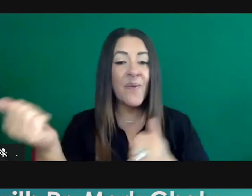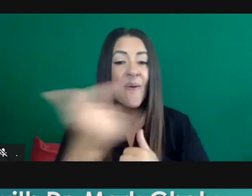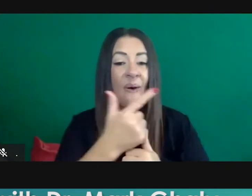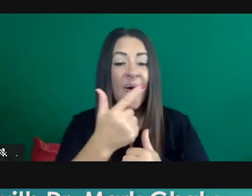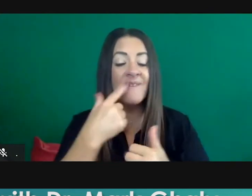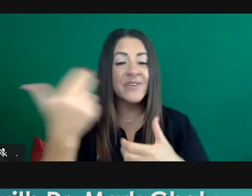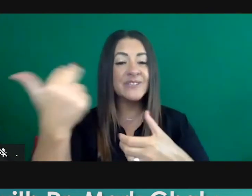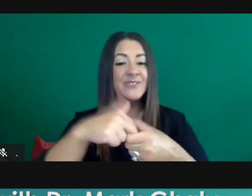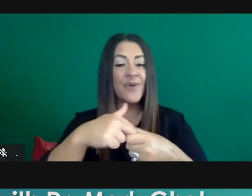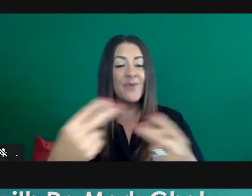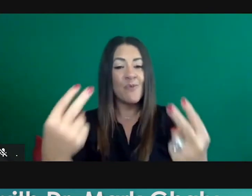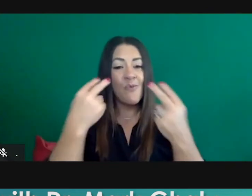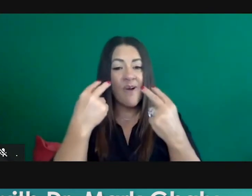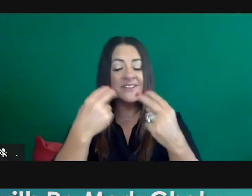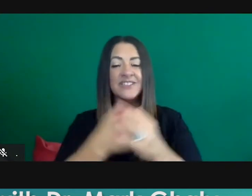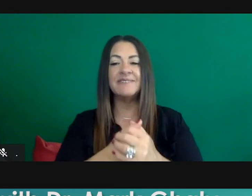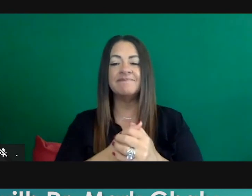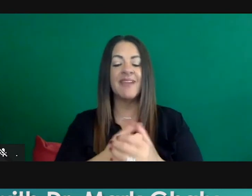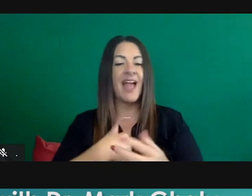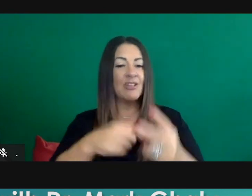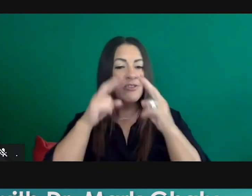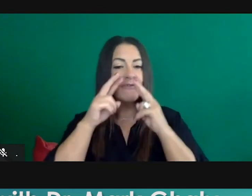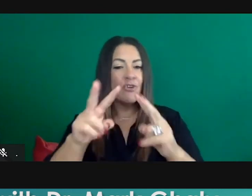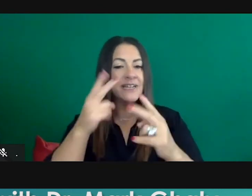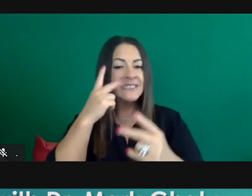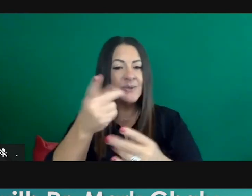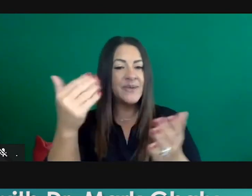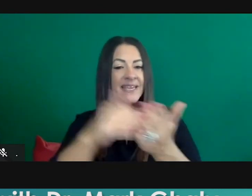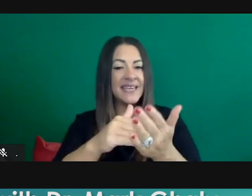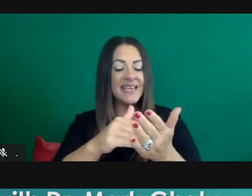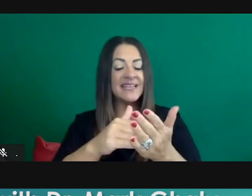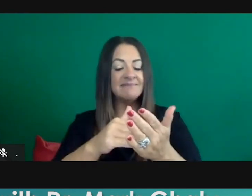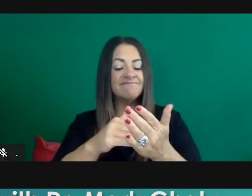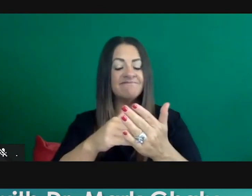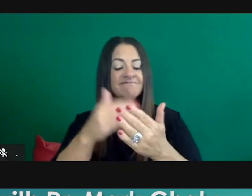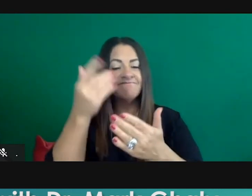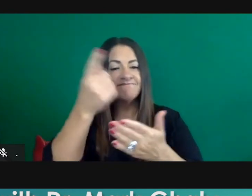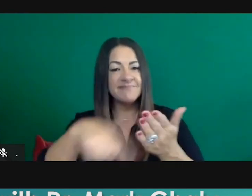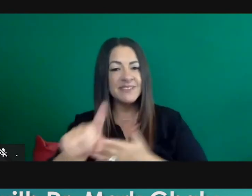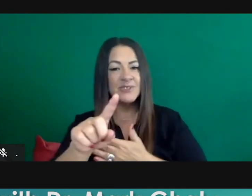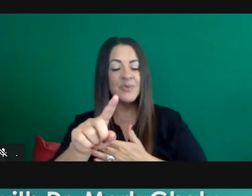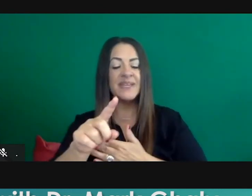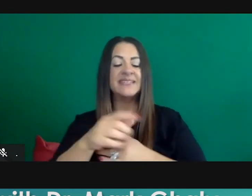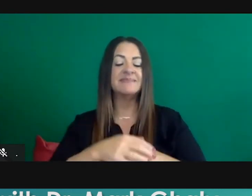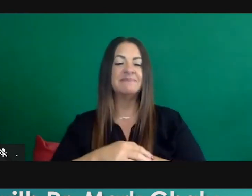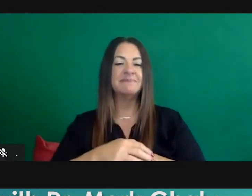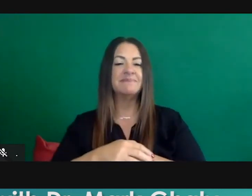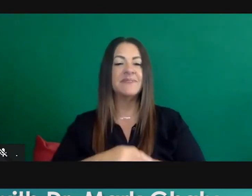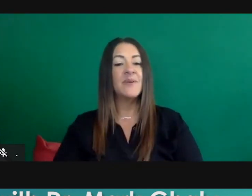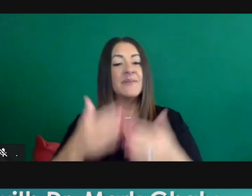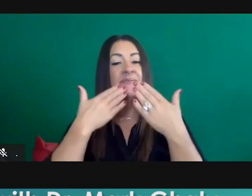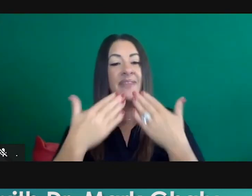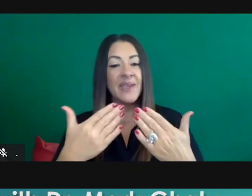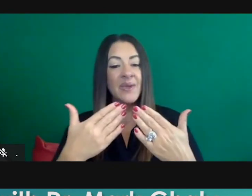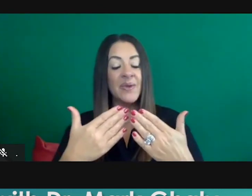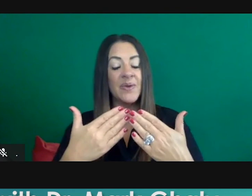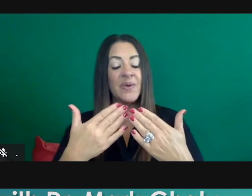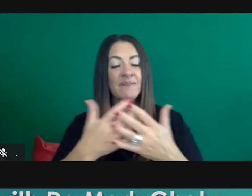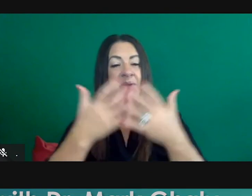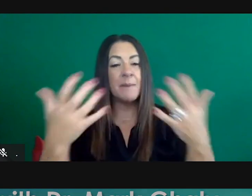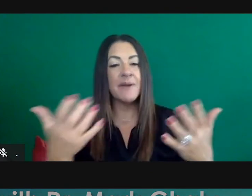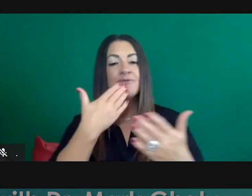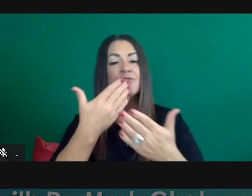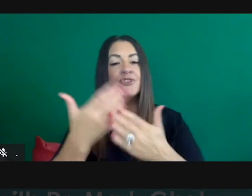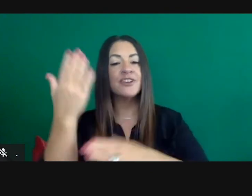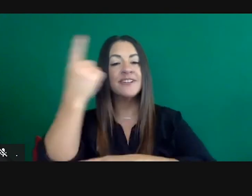afternoon. We look forward to seeing you again soon and updating again our tiering a week from today. And so with that, thank you very much and have